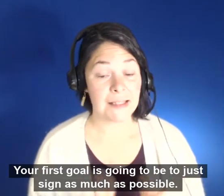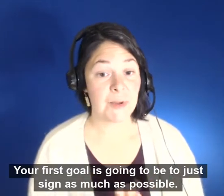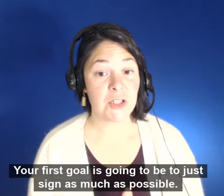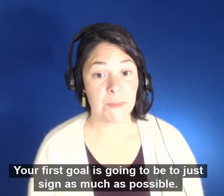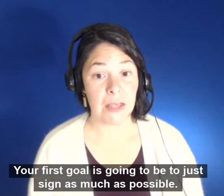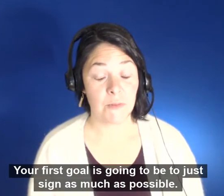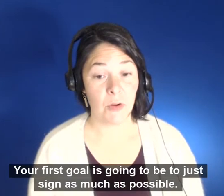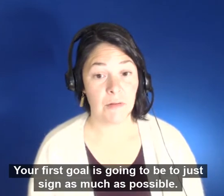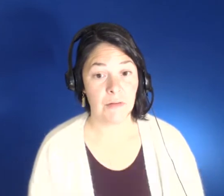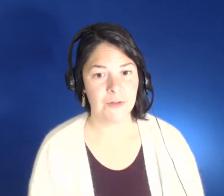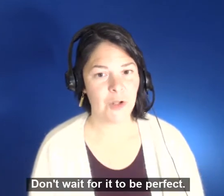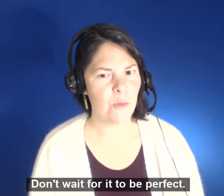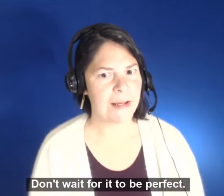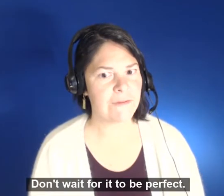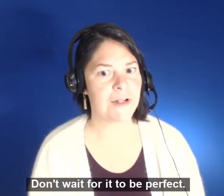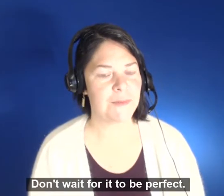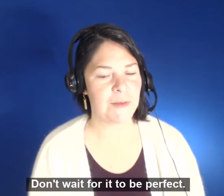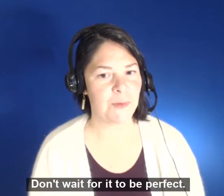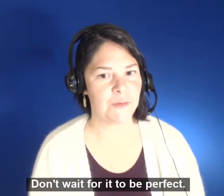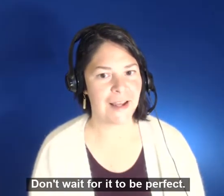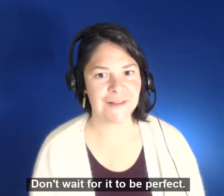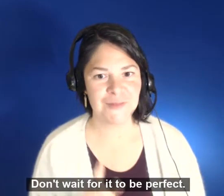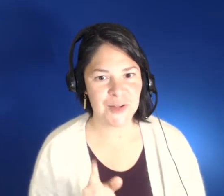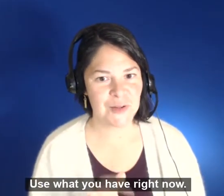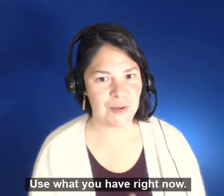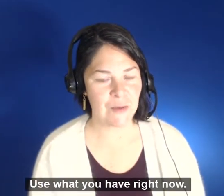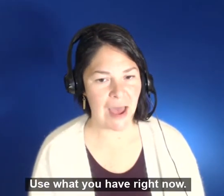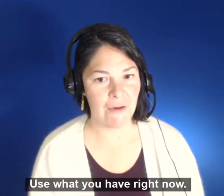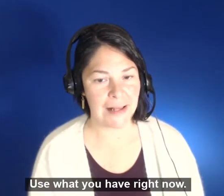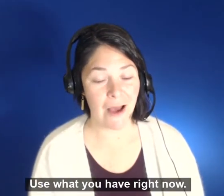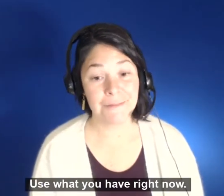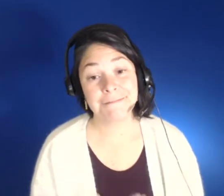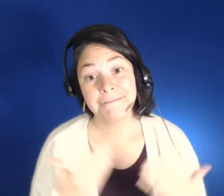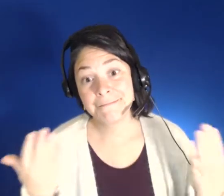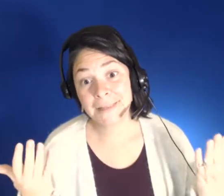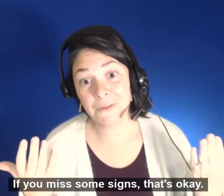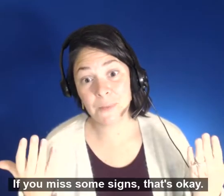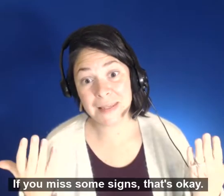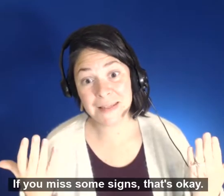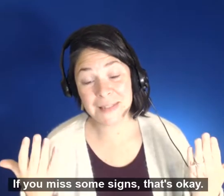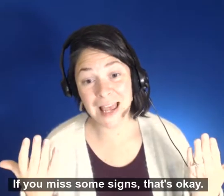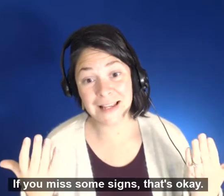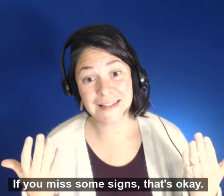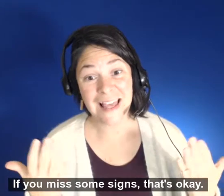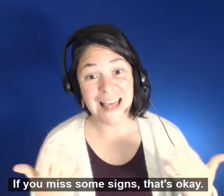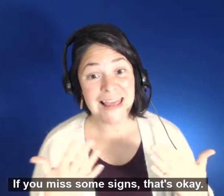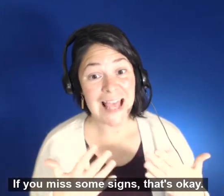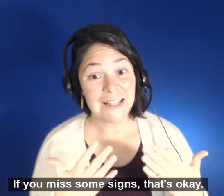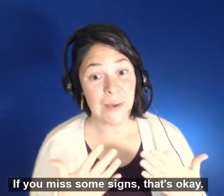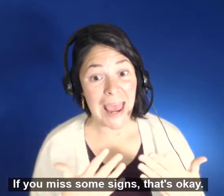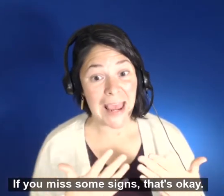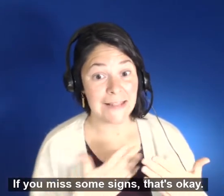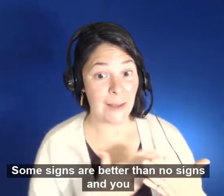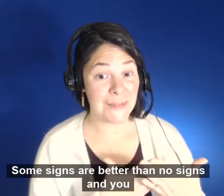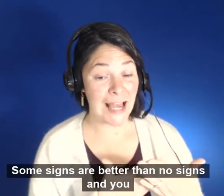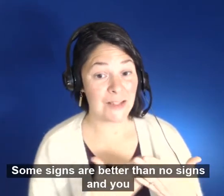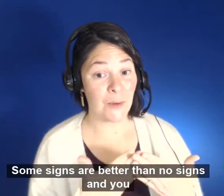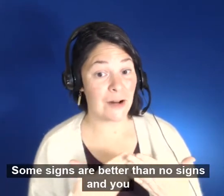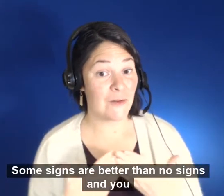much as possible. Don't wait for it to be perfect. Use what you have right now. If you miss some signs, that's okay. Some signs are better than